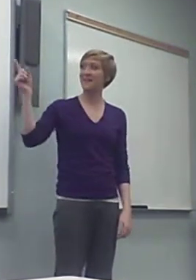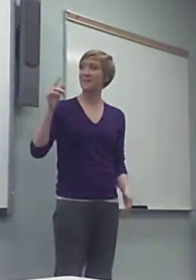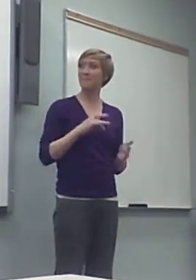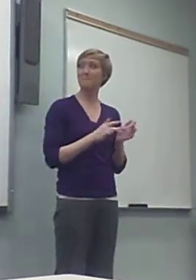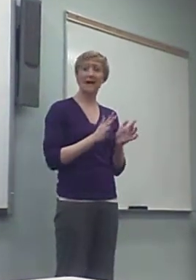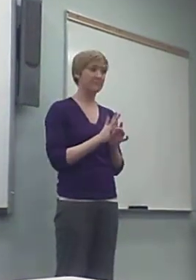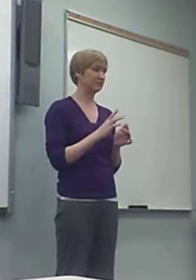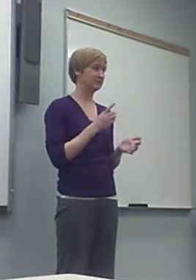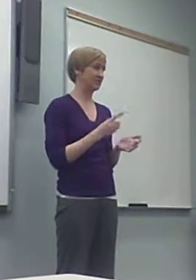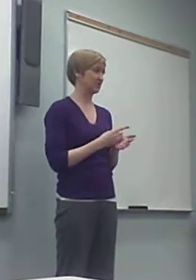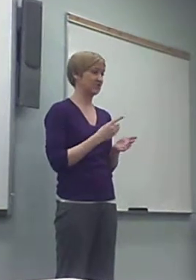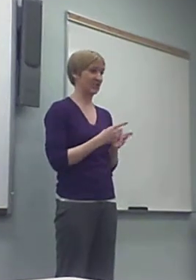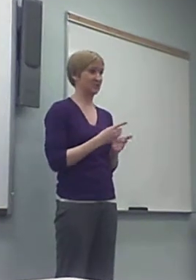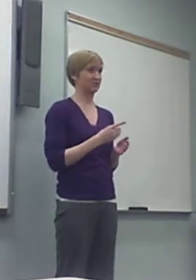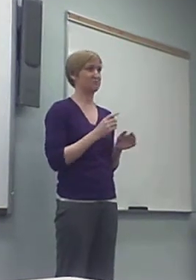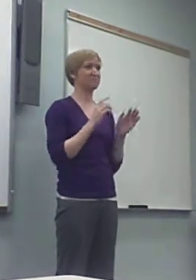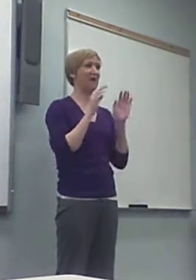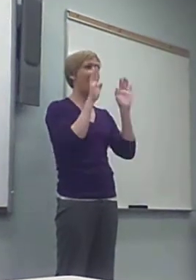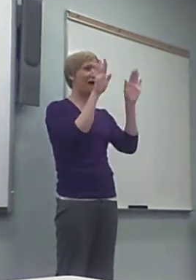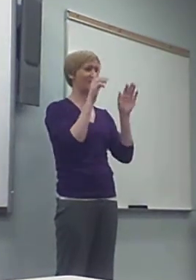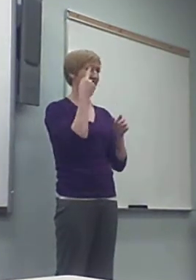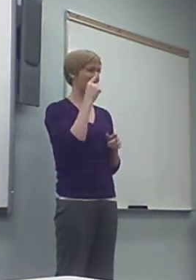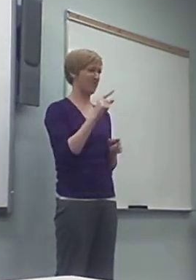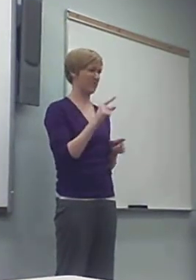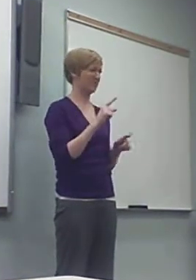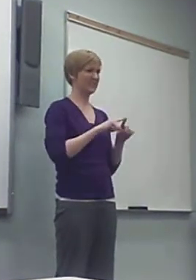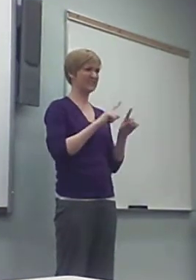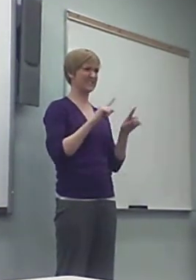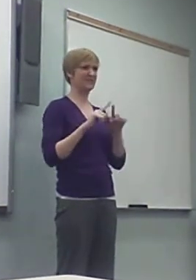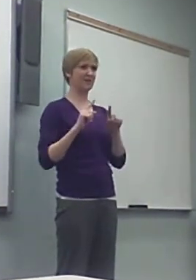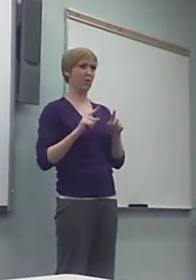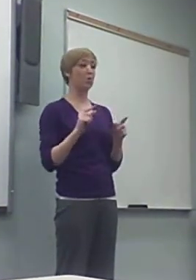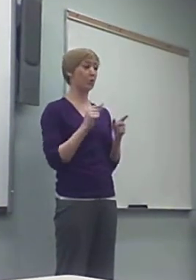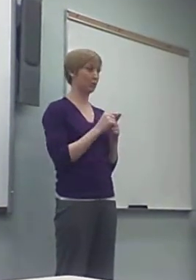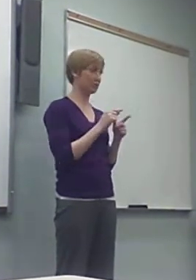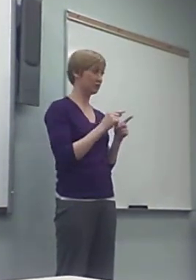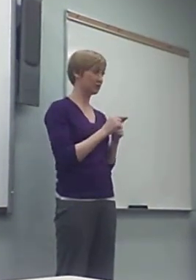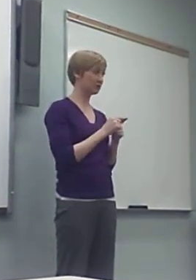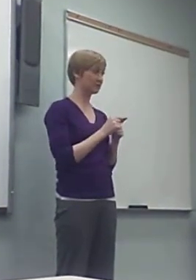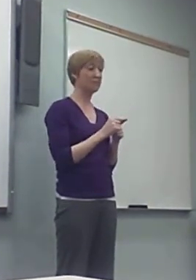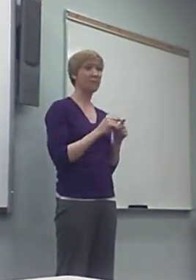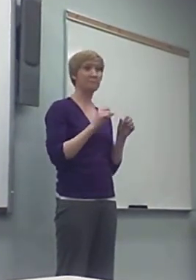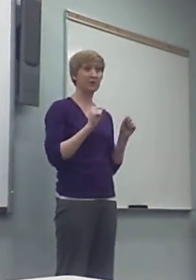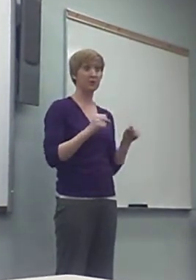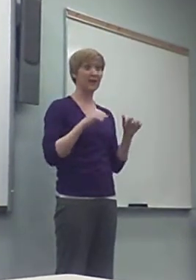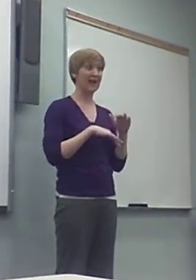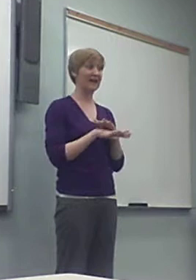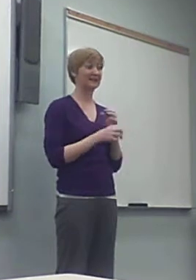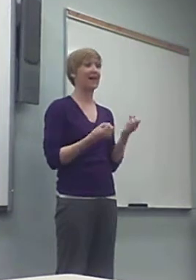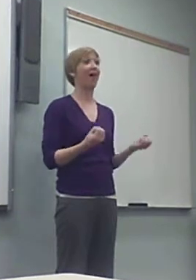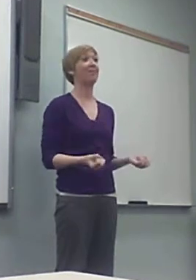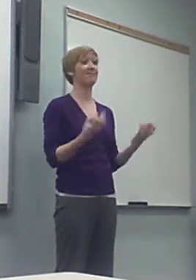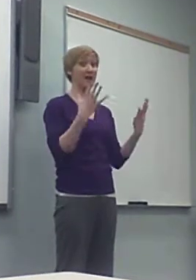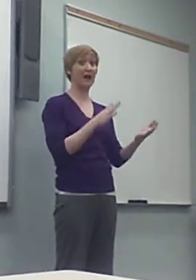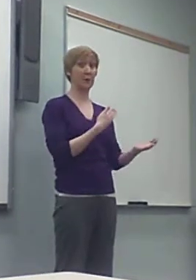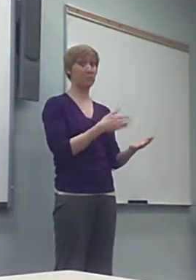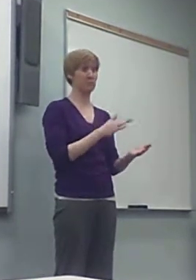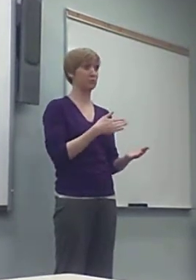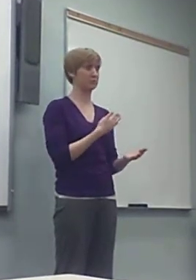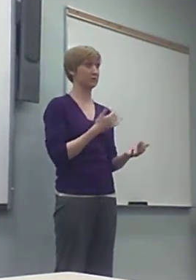right? When you're getting music, of course, you can access just about any music on the internet. Just about anything, right? If